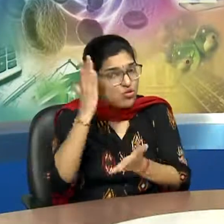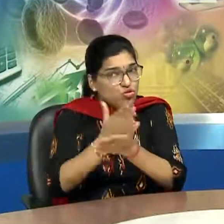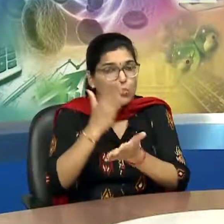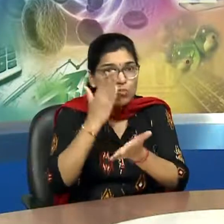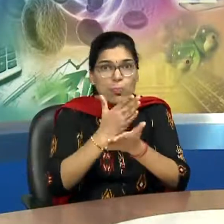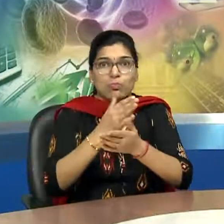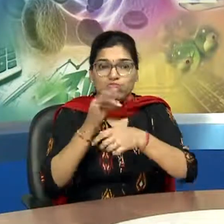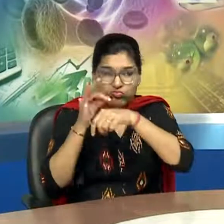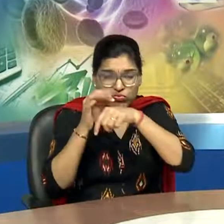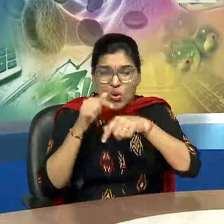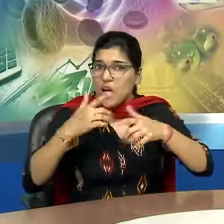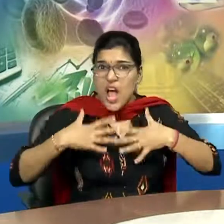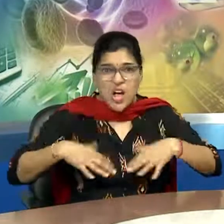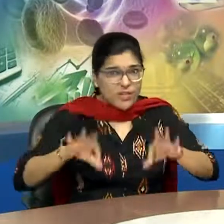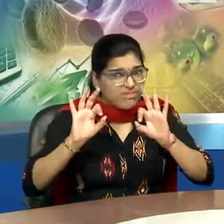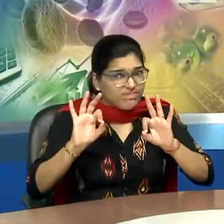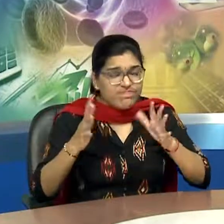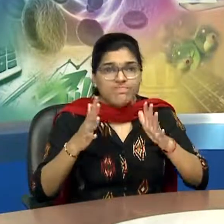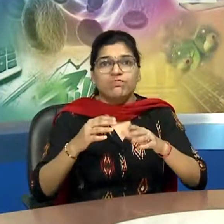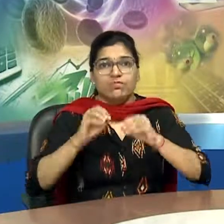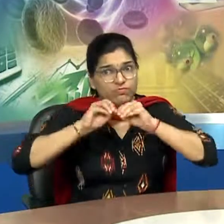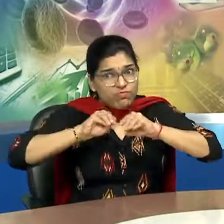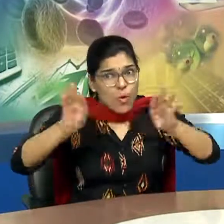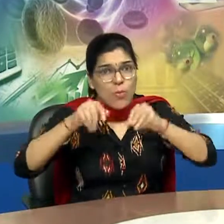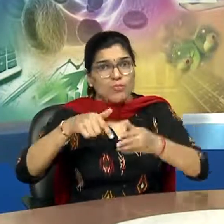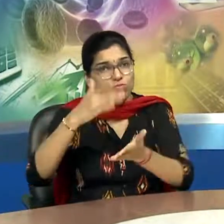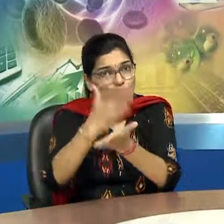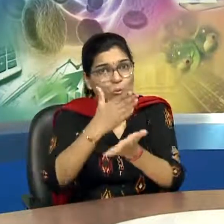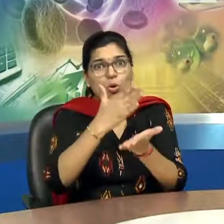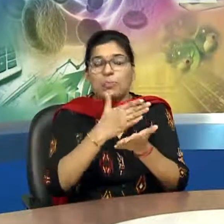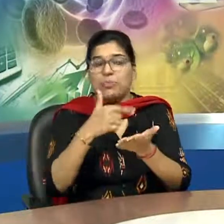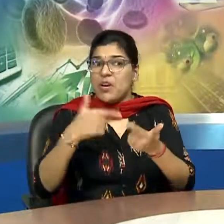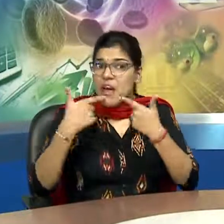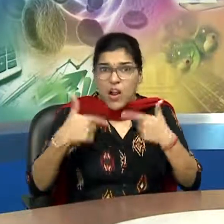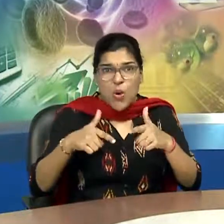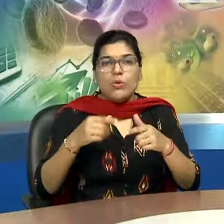you can say many people who are addicted